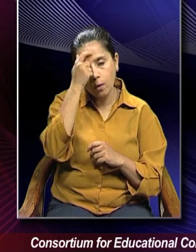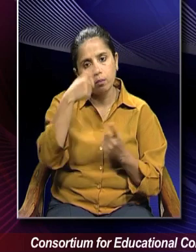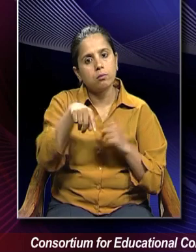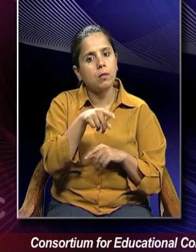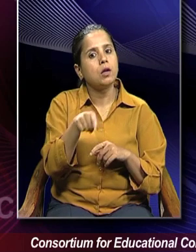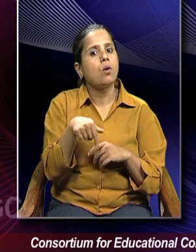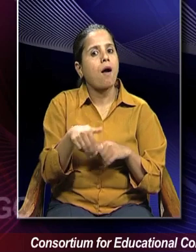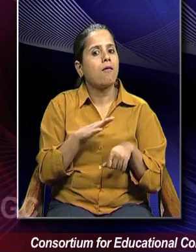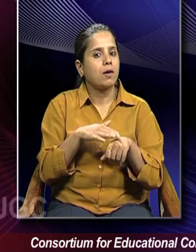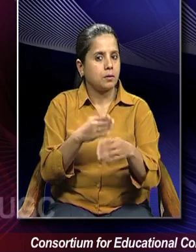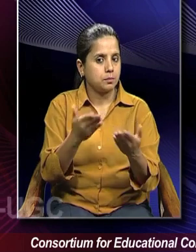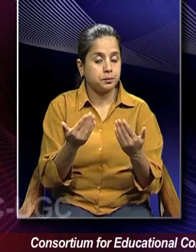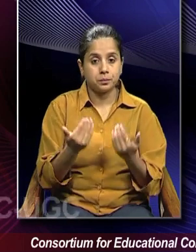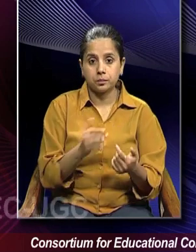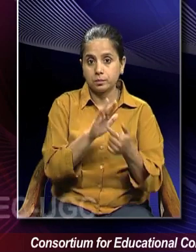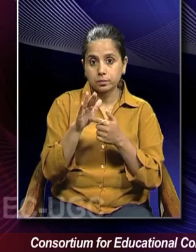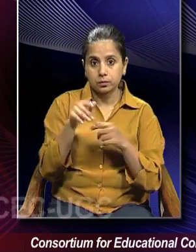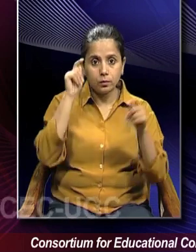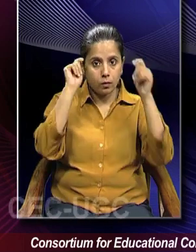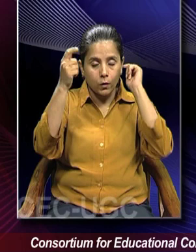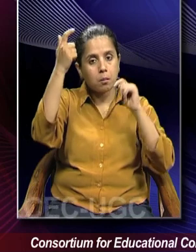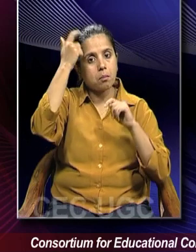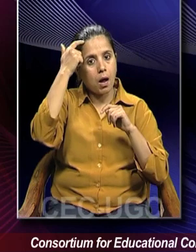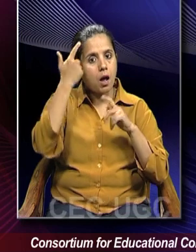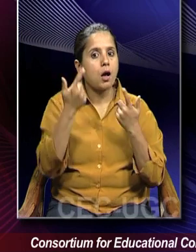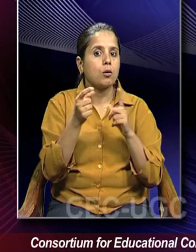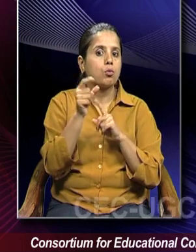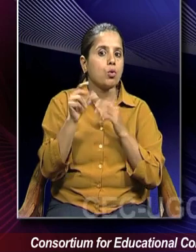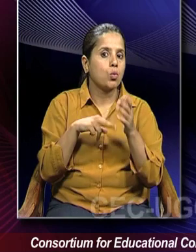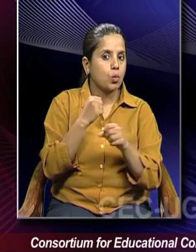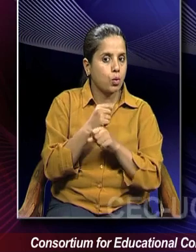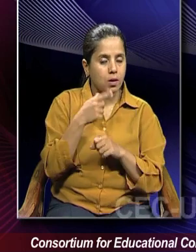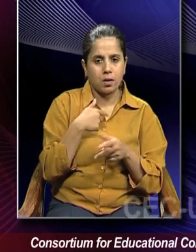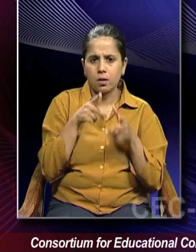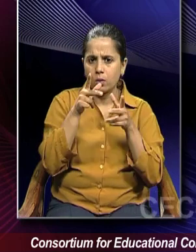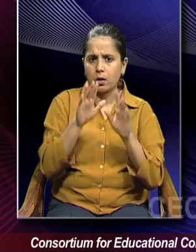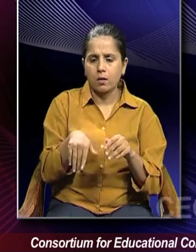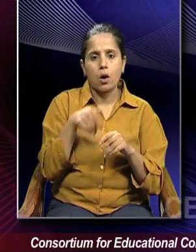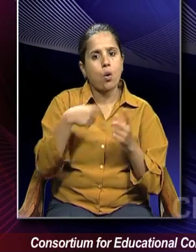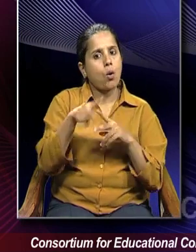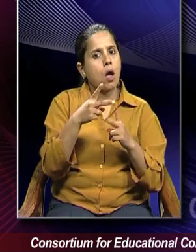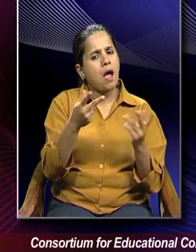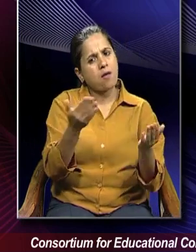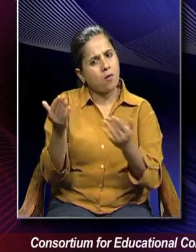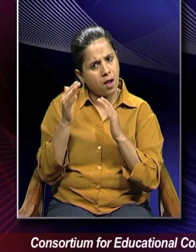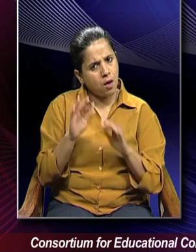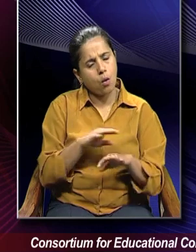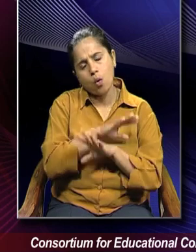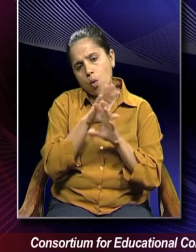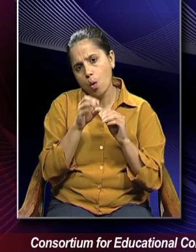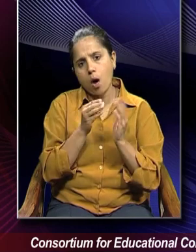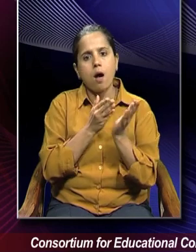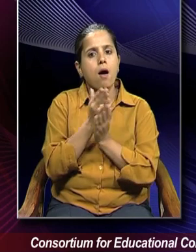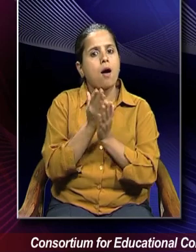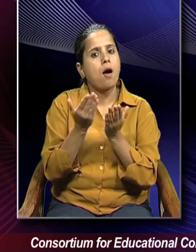facing. So, here comes the role of mind pooling, and as I told you, it is omnipresent in almost all the techniques